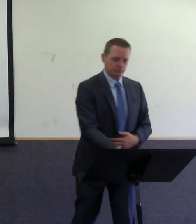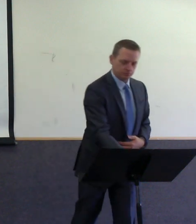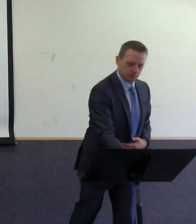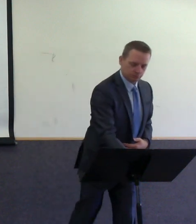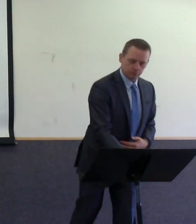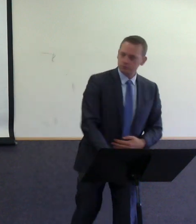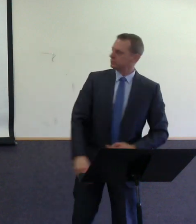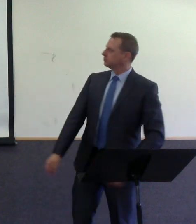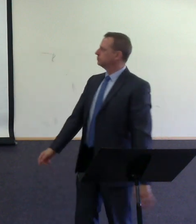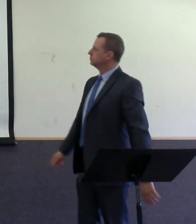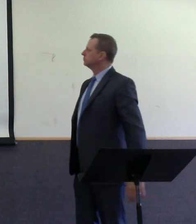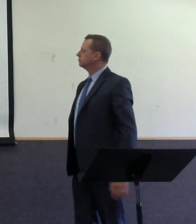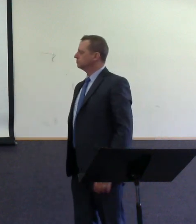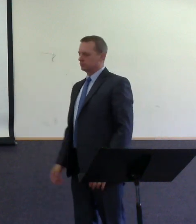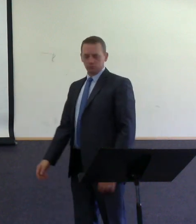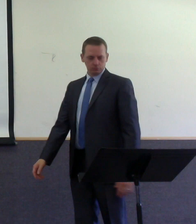So what's going on this morning?